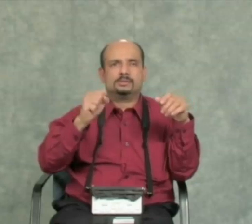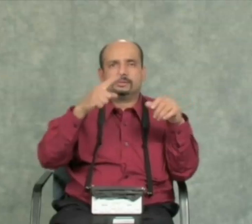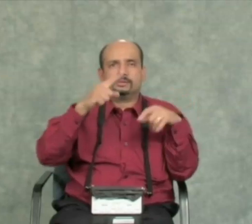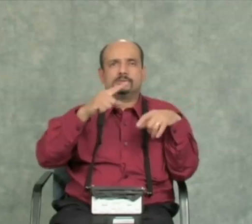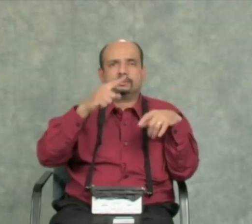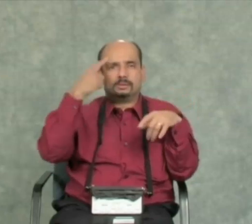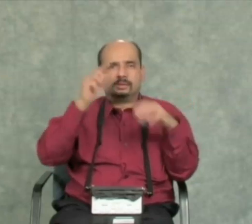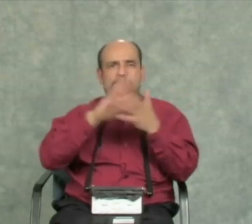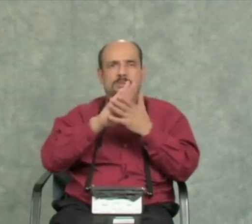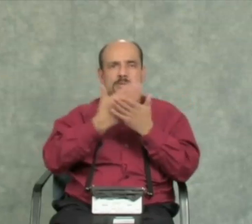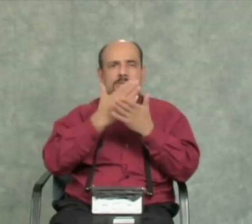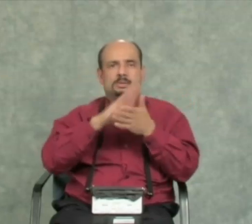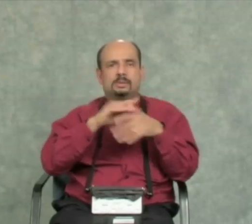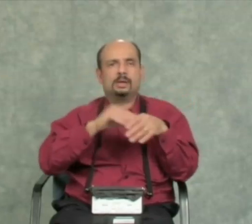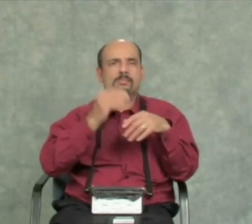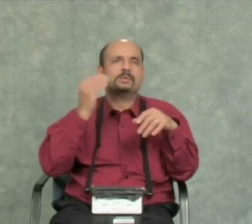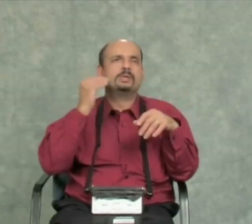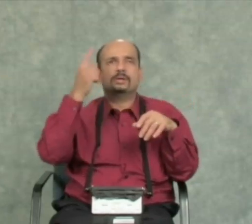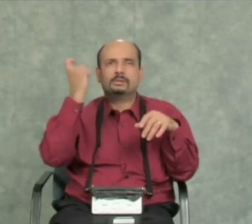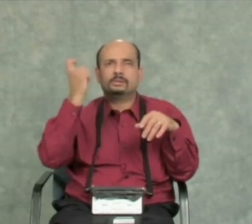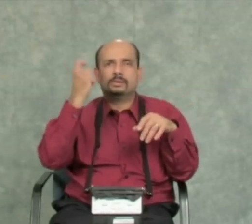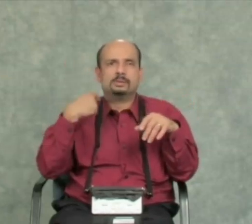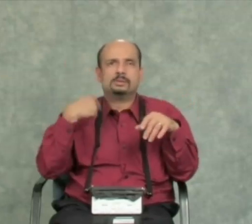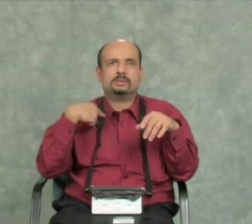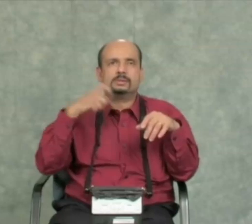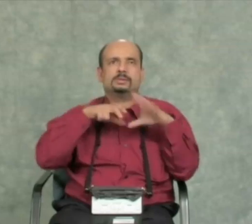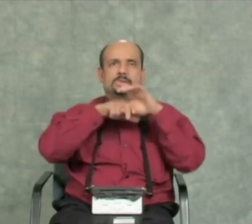I like using my iPhone to read recipes for cooking.